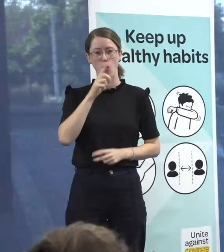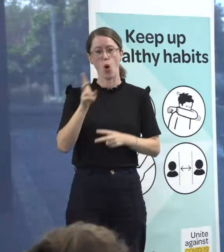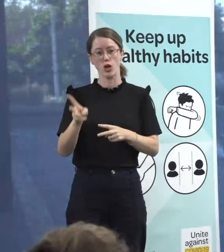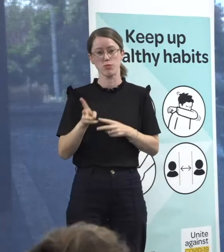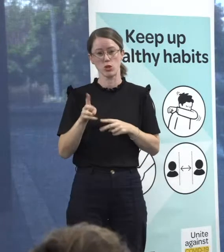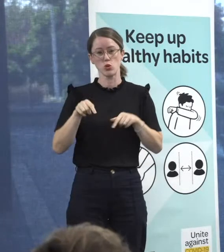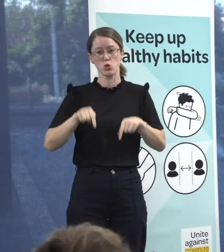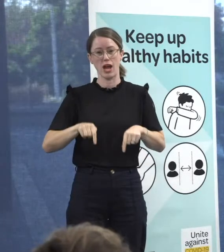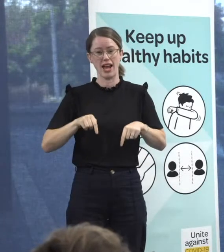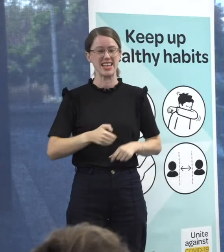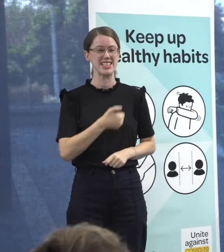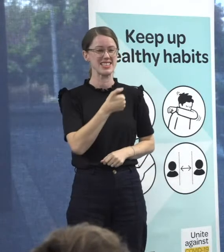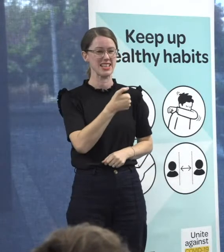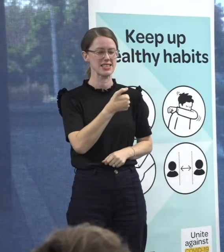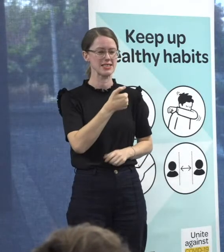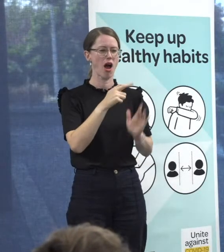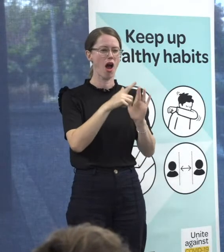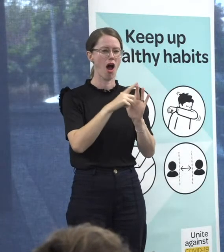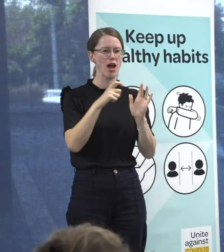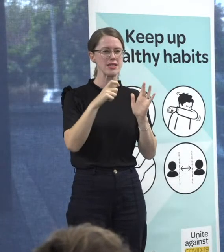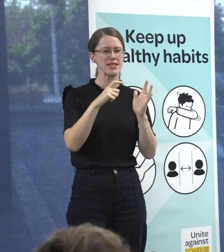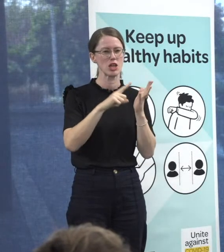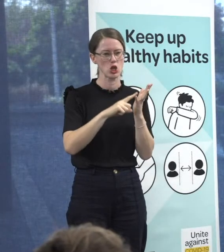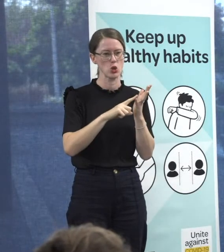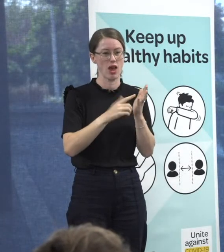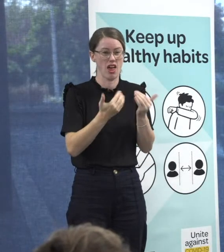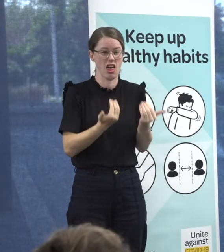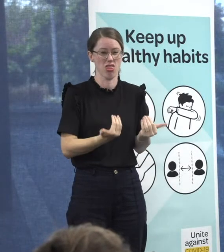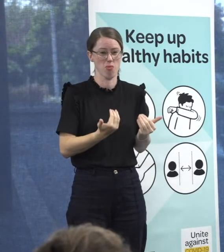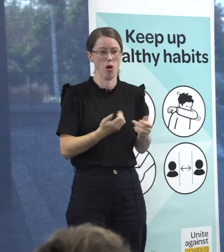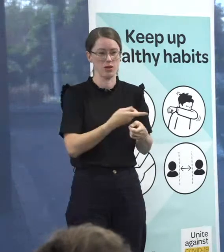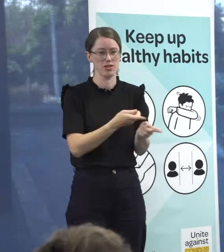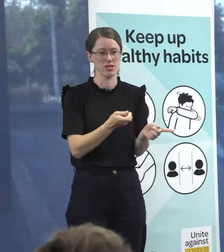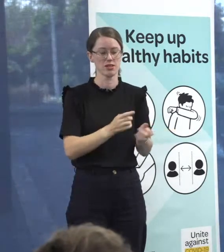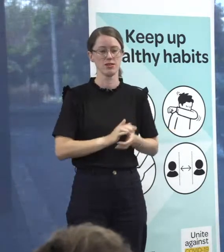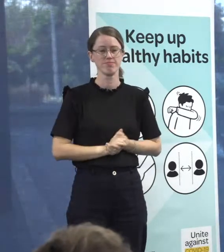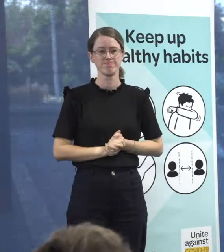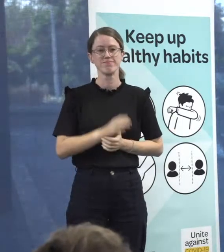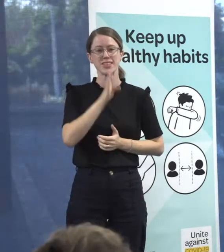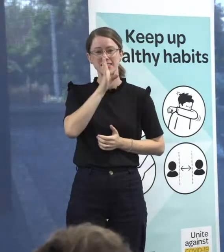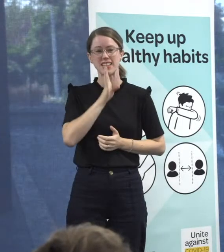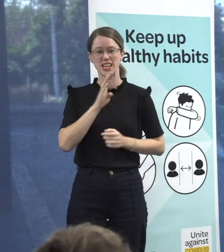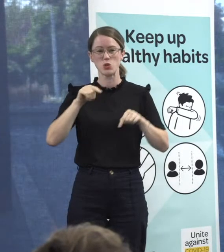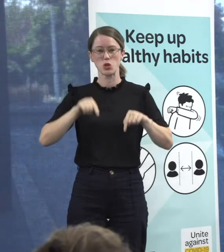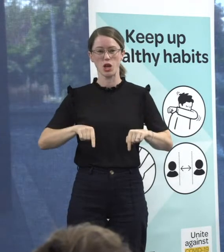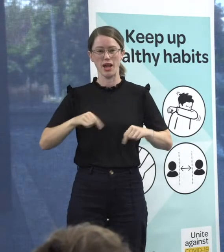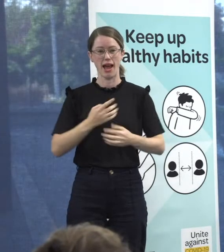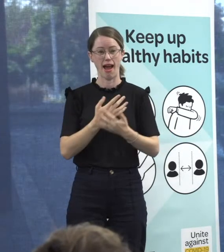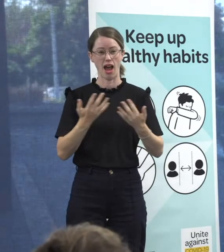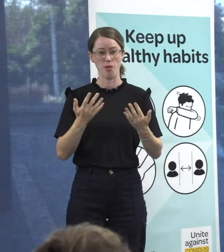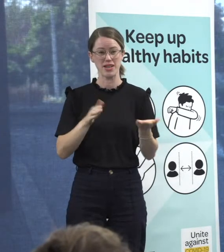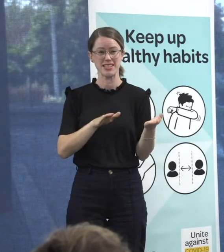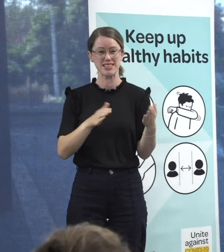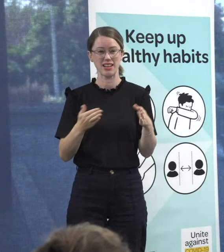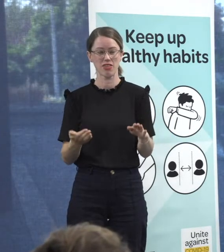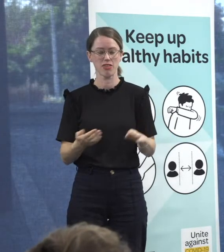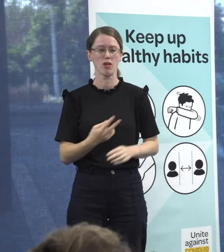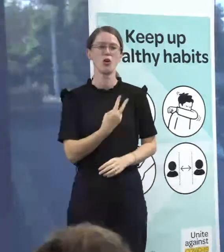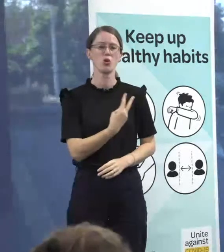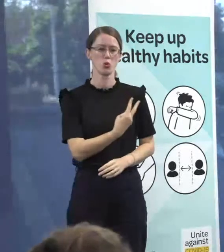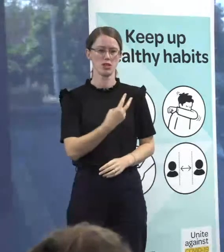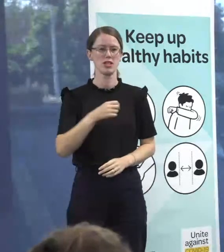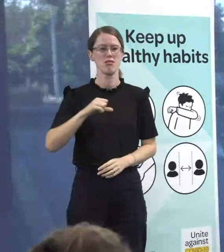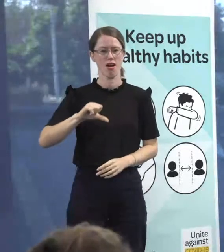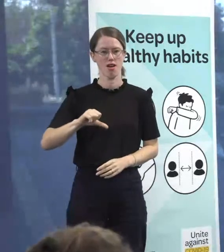6 of them are in intensive care or high dependency units. Sadly today also we're reporting a further 29 deaths